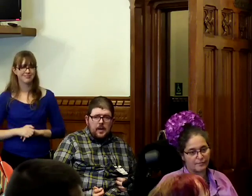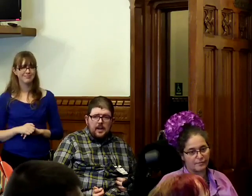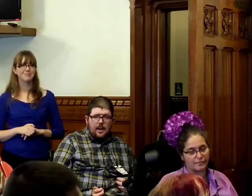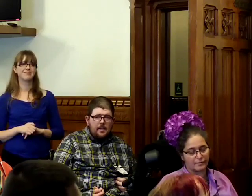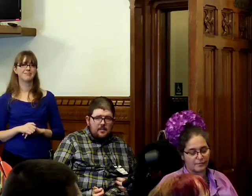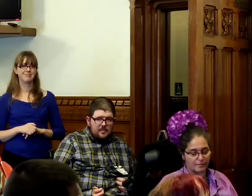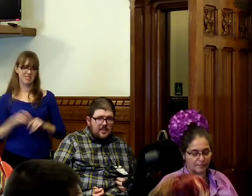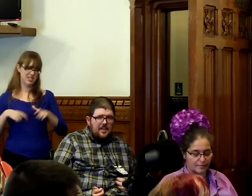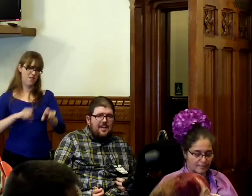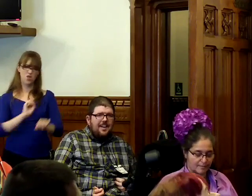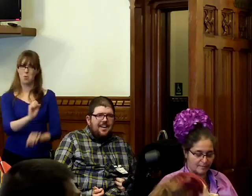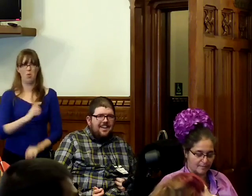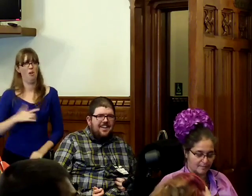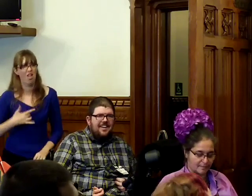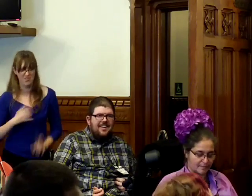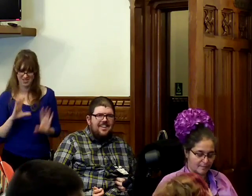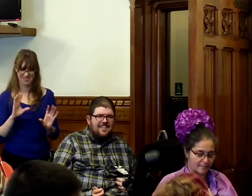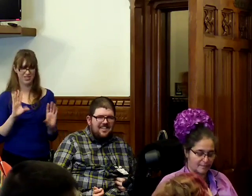get on with your